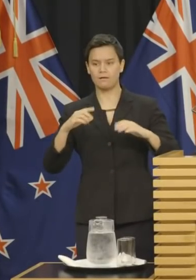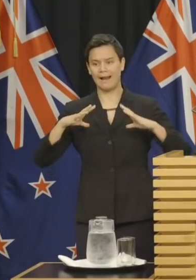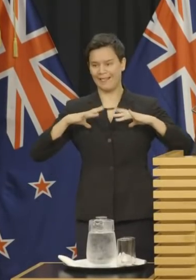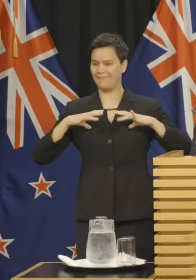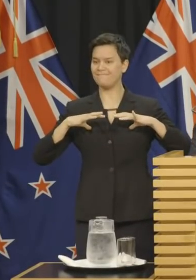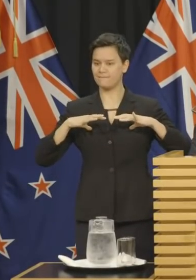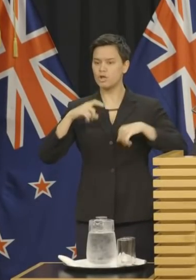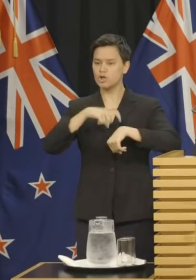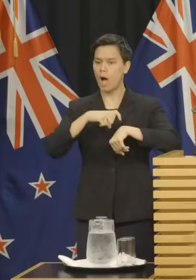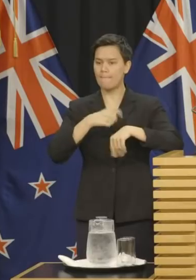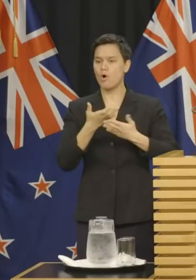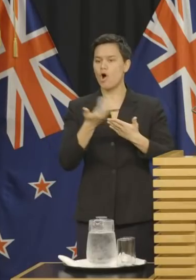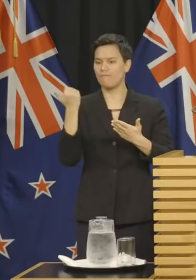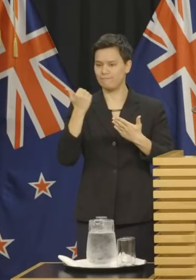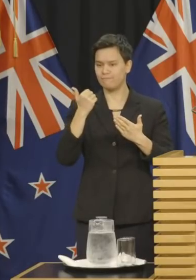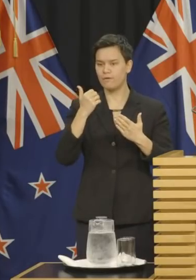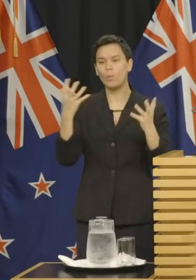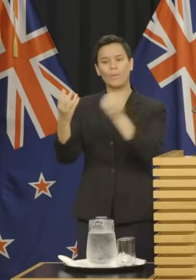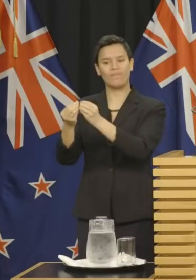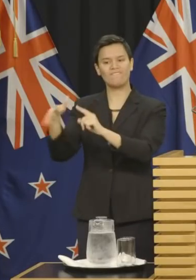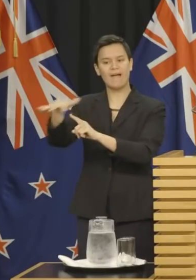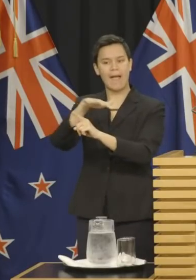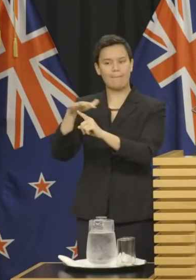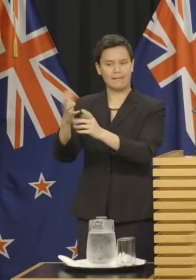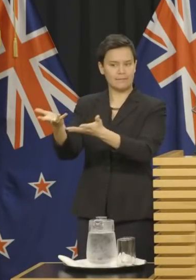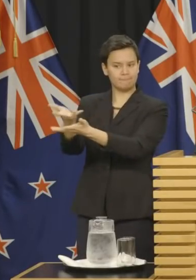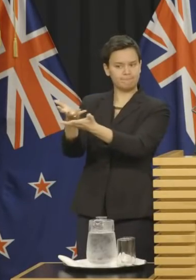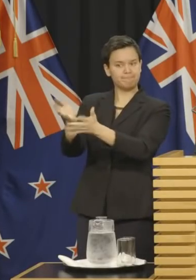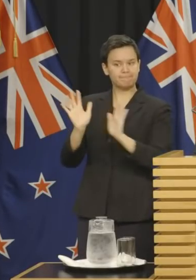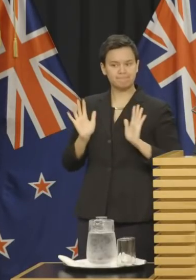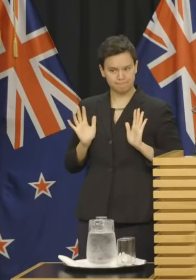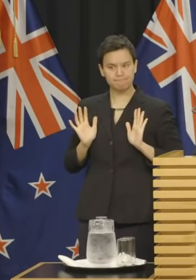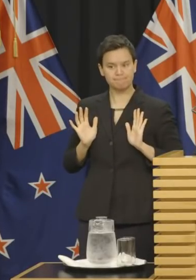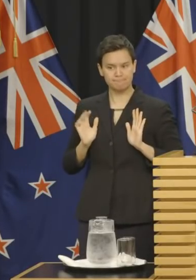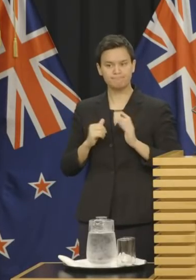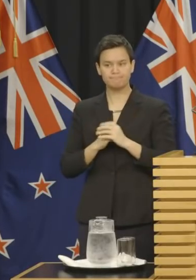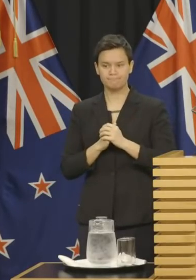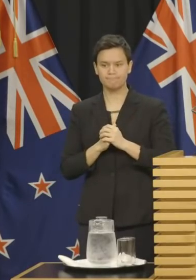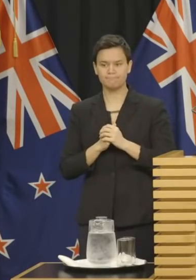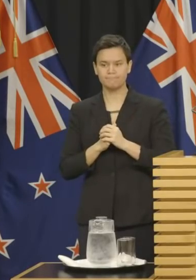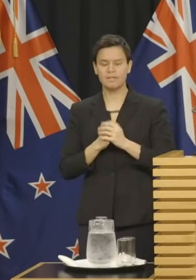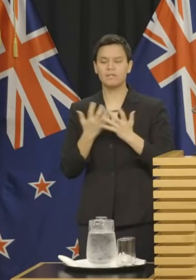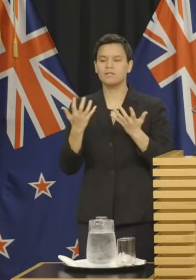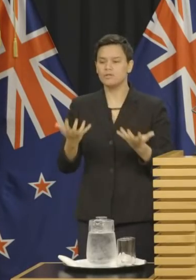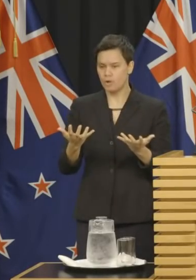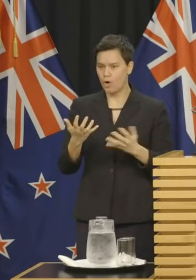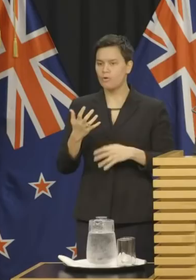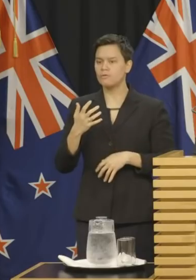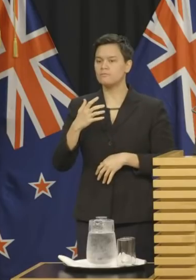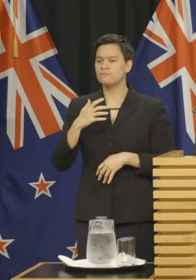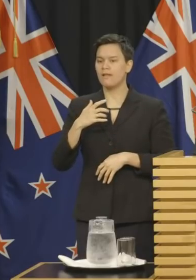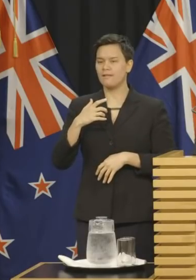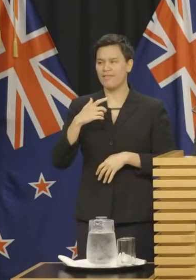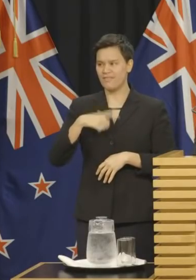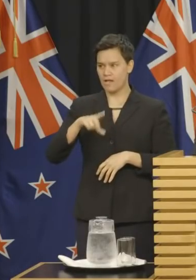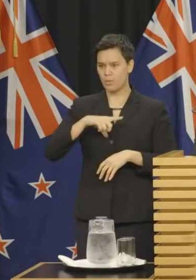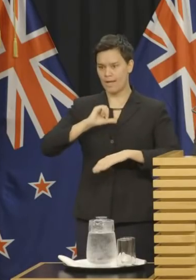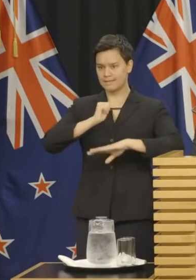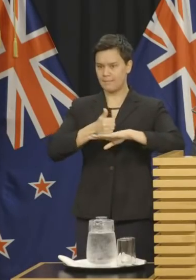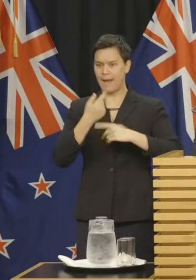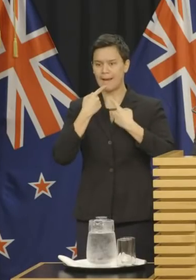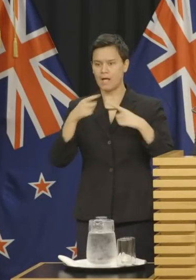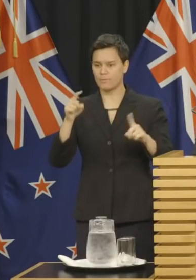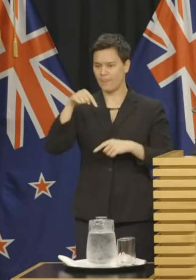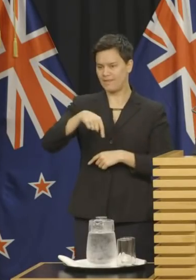his family. That is also behind some of the sequencing of this time frame for announcing this decision. Whilst